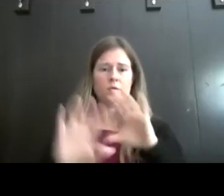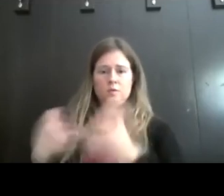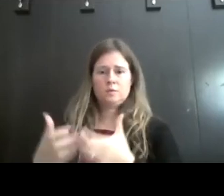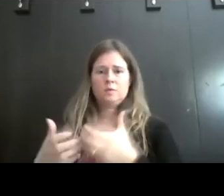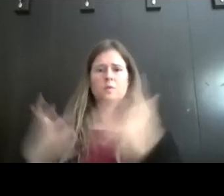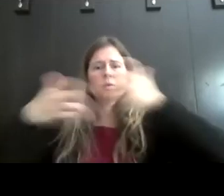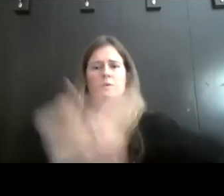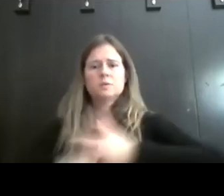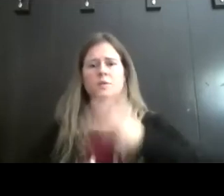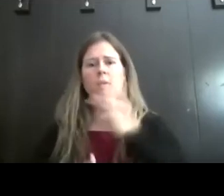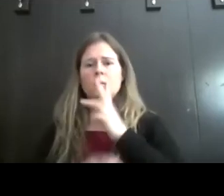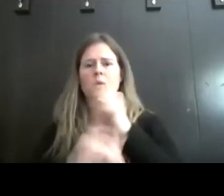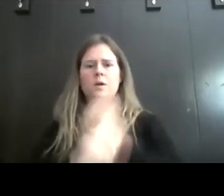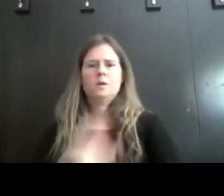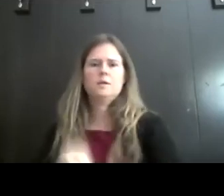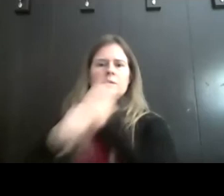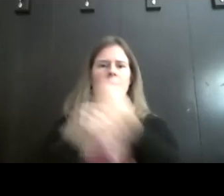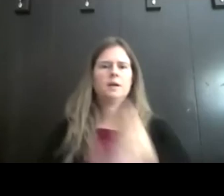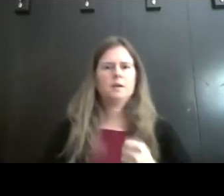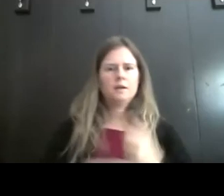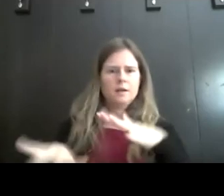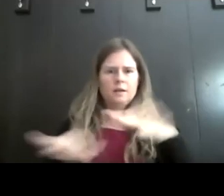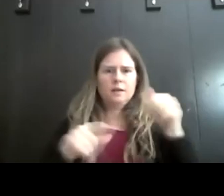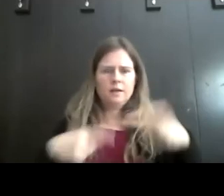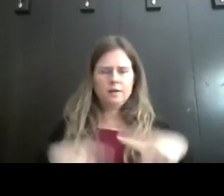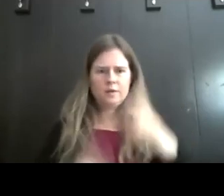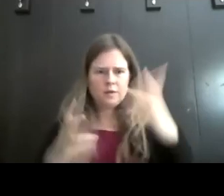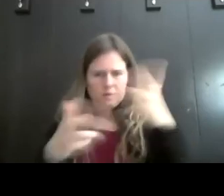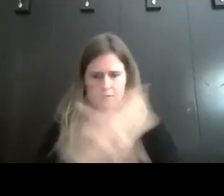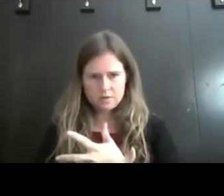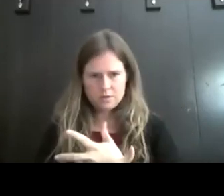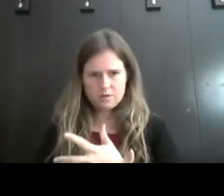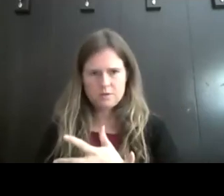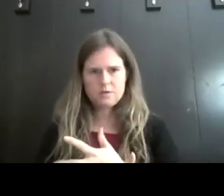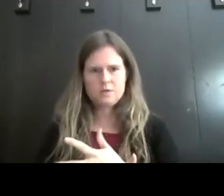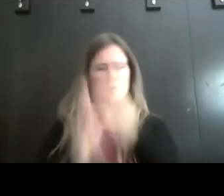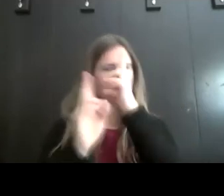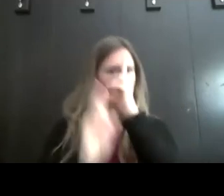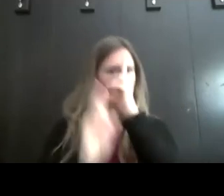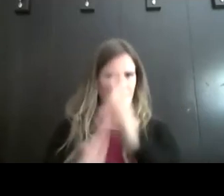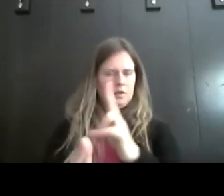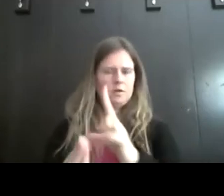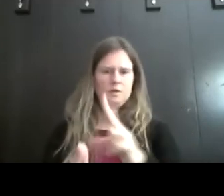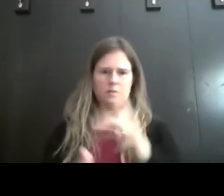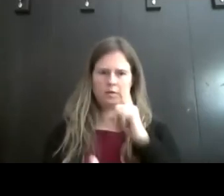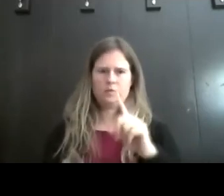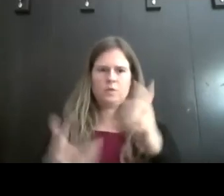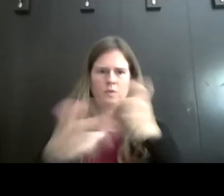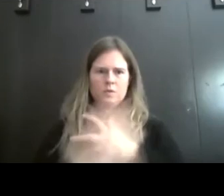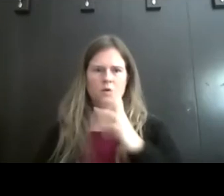paddlers because they leave when it's dark. It's an honor to be a dark water paddler. I've been in that first